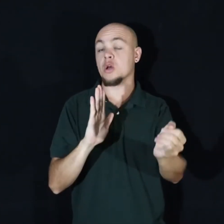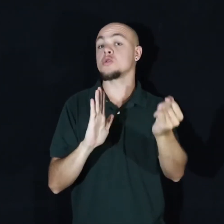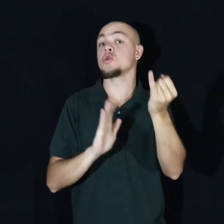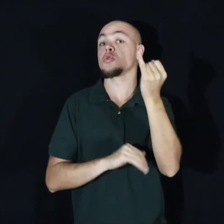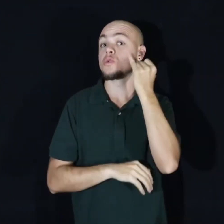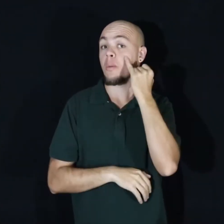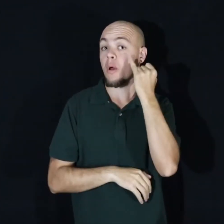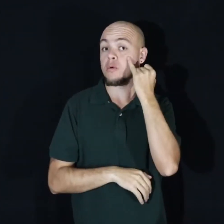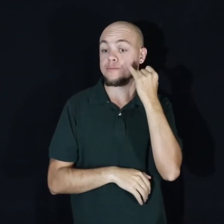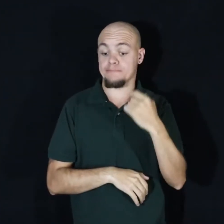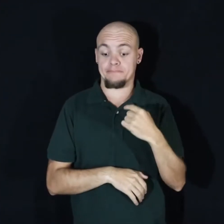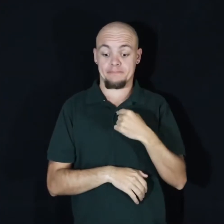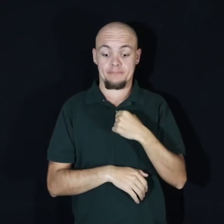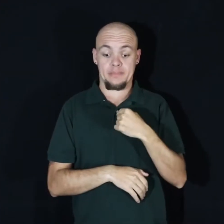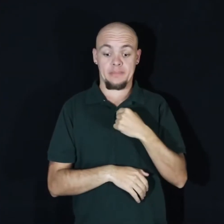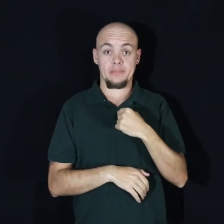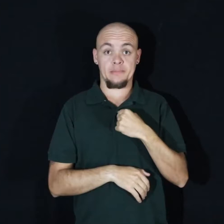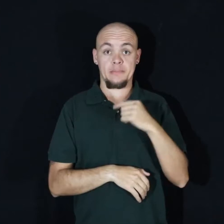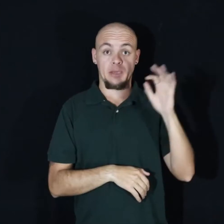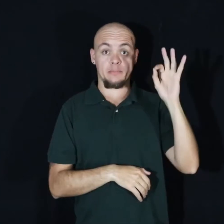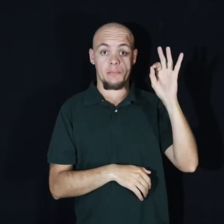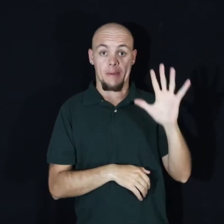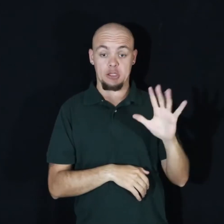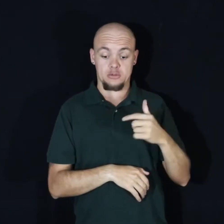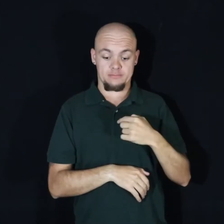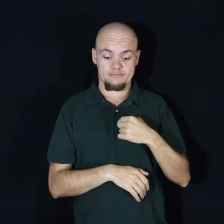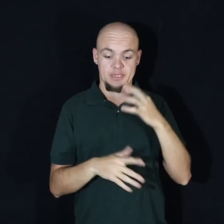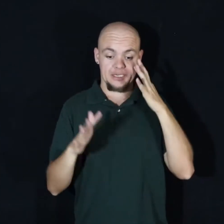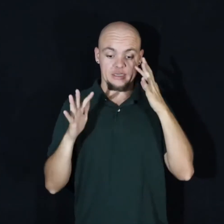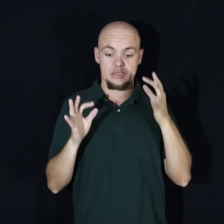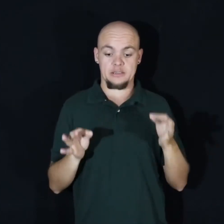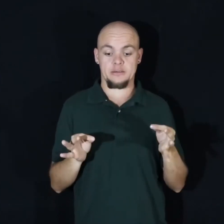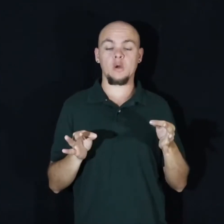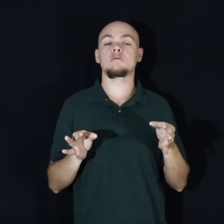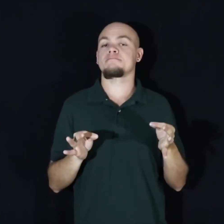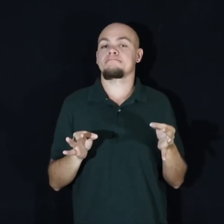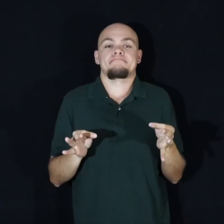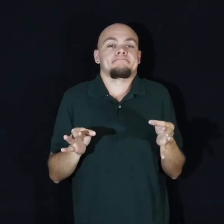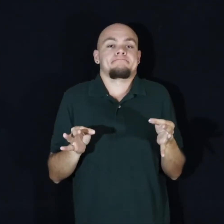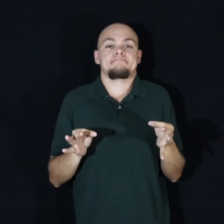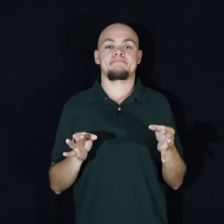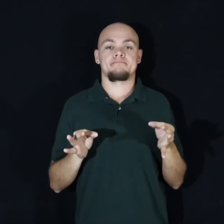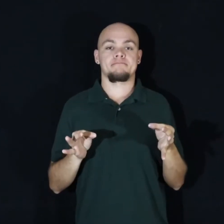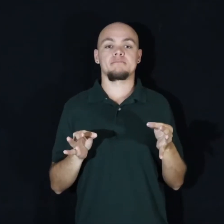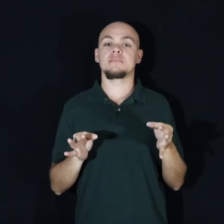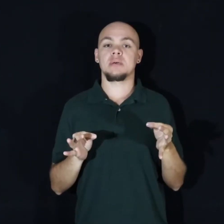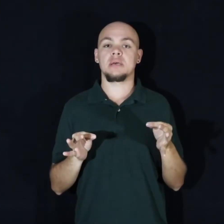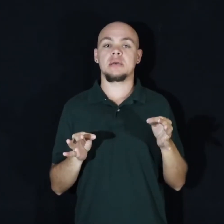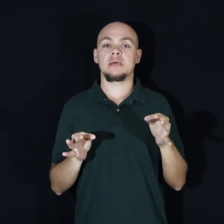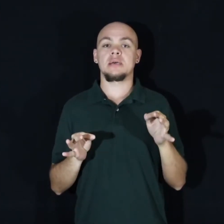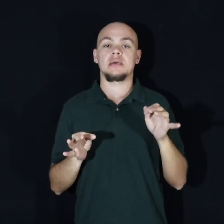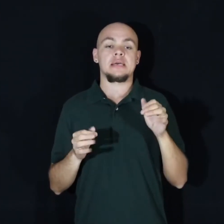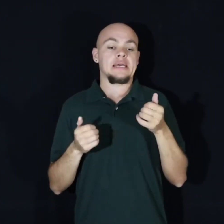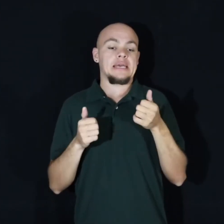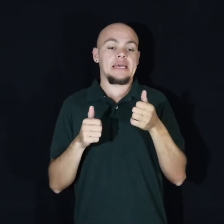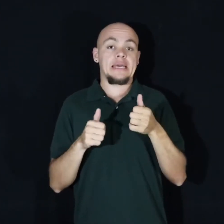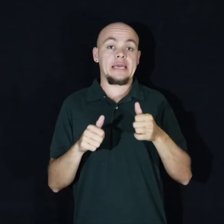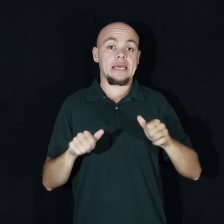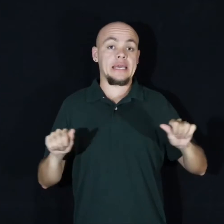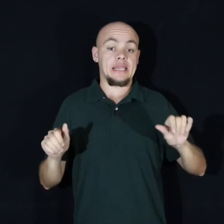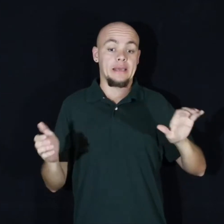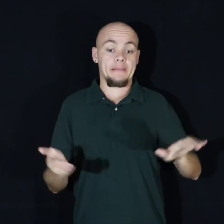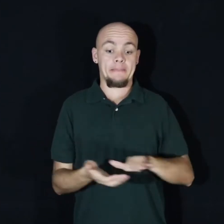Let's give a few examples. Let's suppose that I, as a clergy member, have decided that I do not want